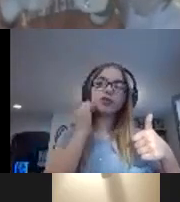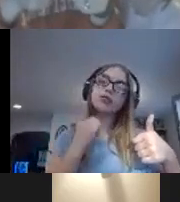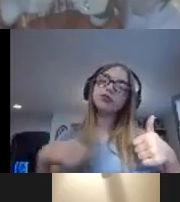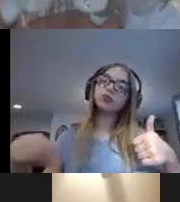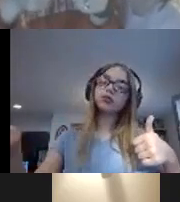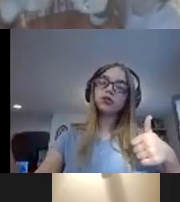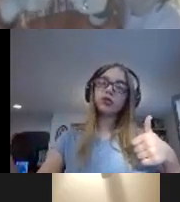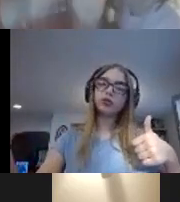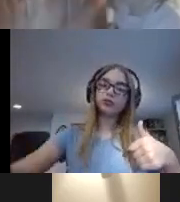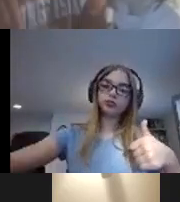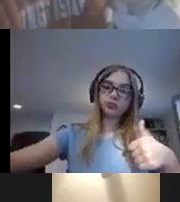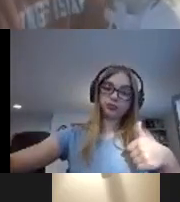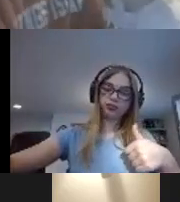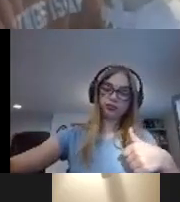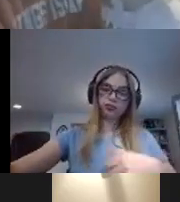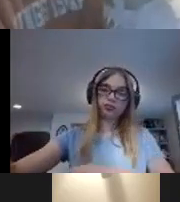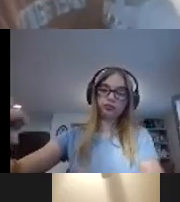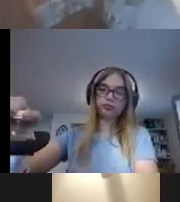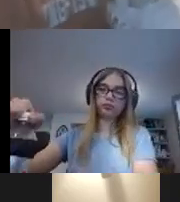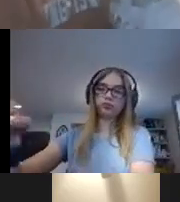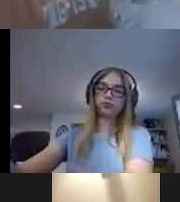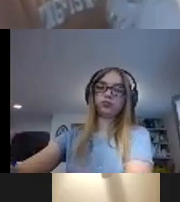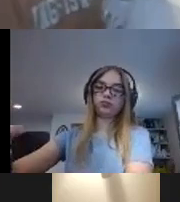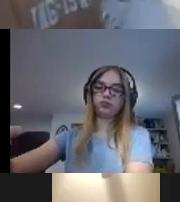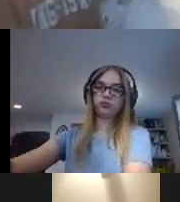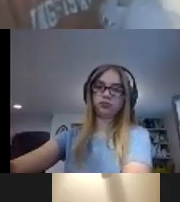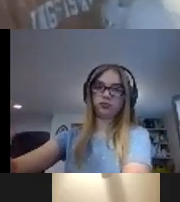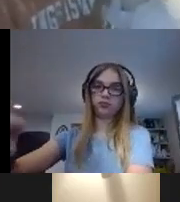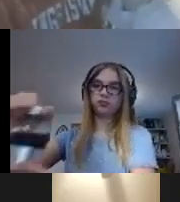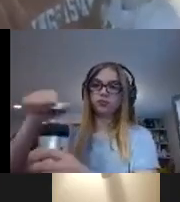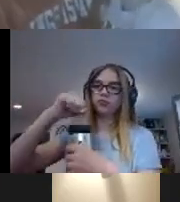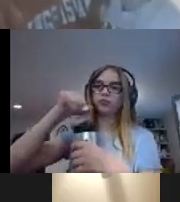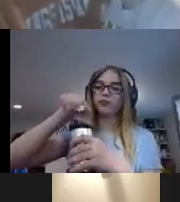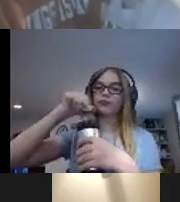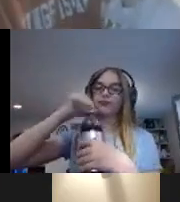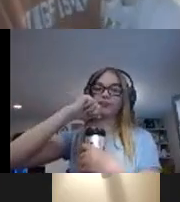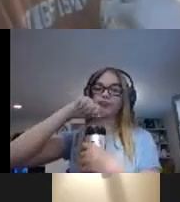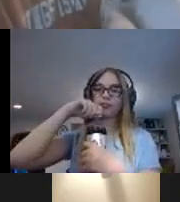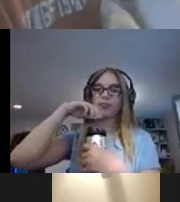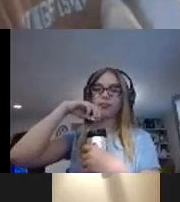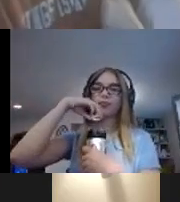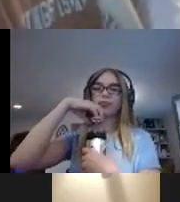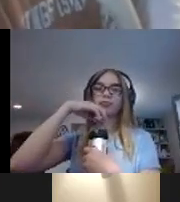All right. Put your thumbs up if you've never met anyone who uses sign language to